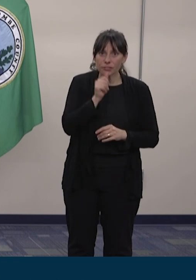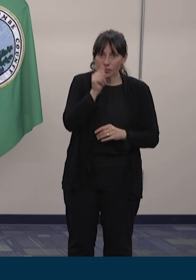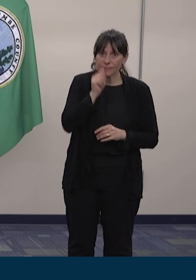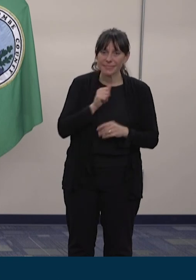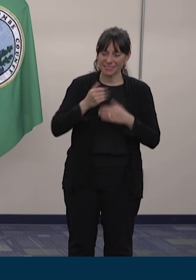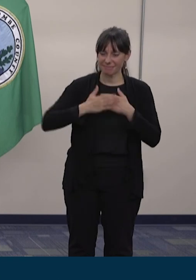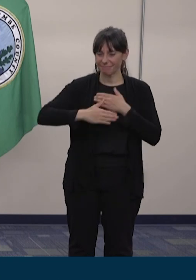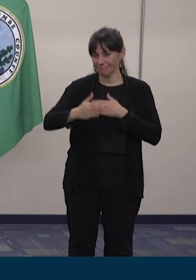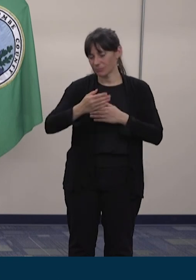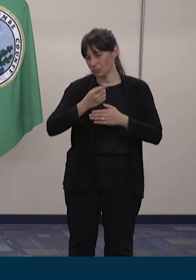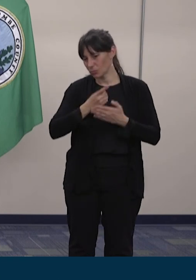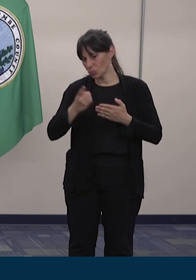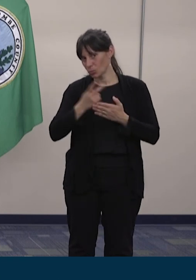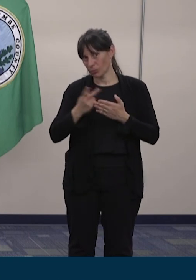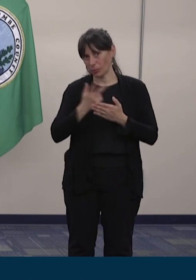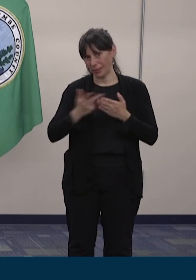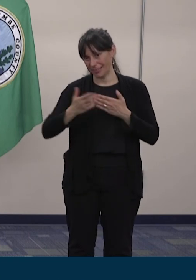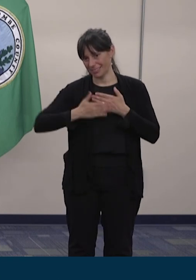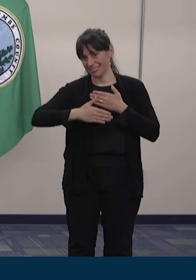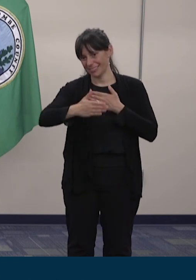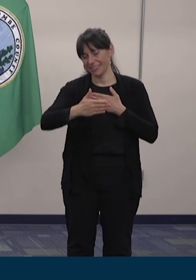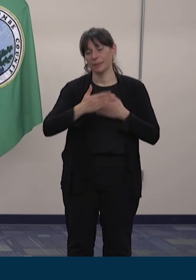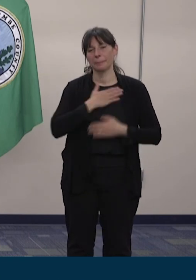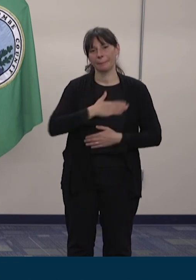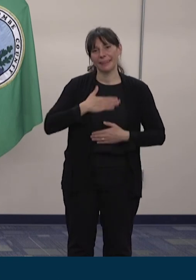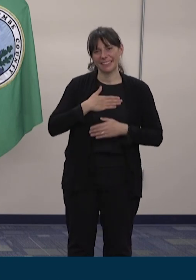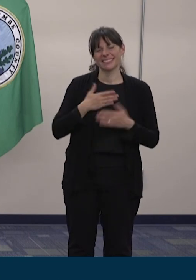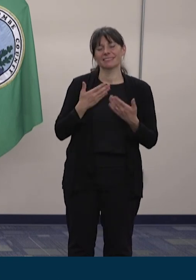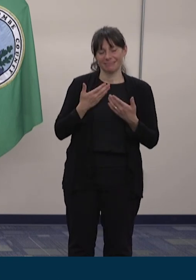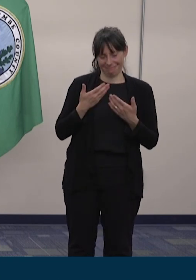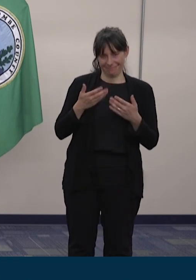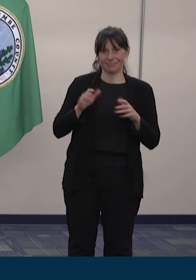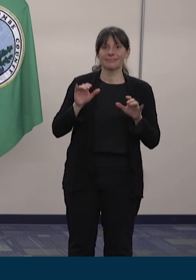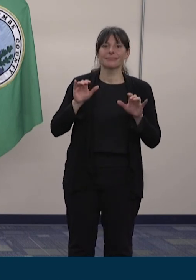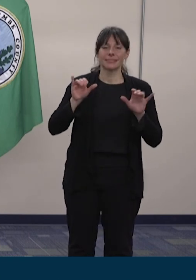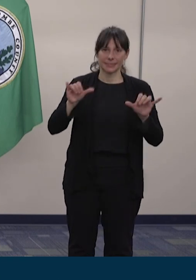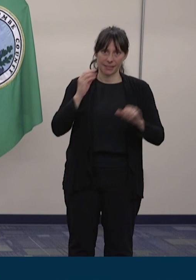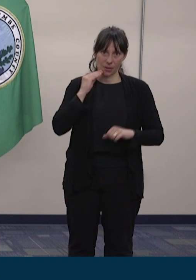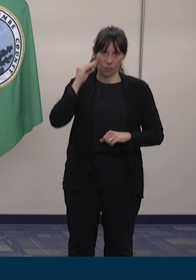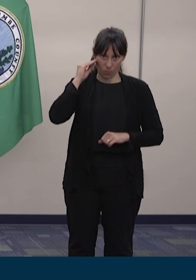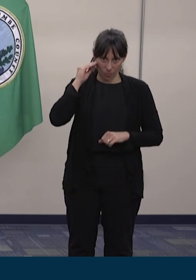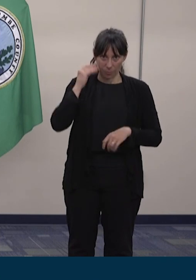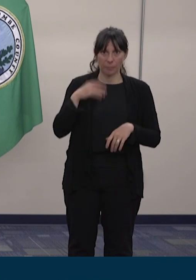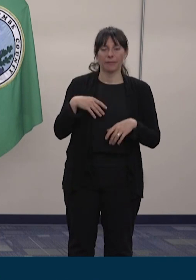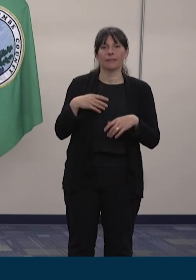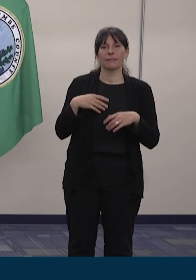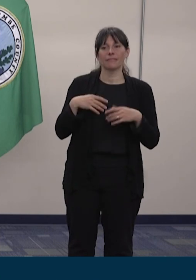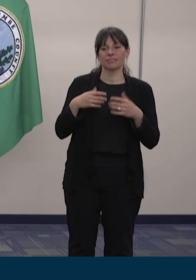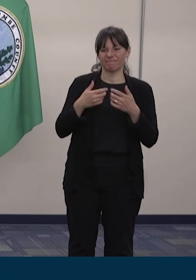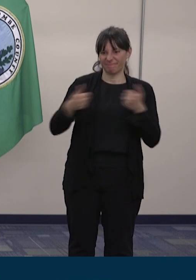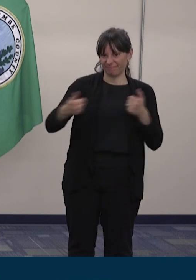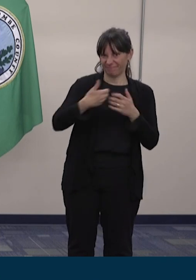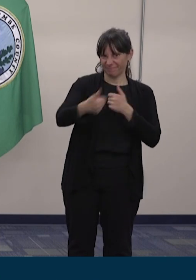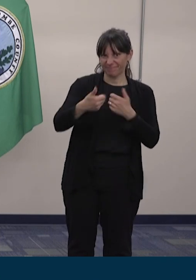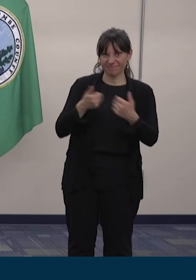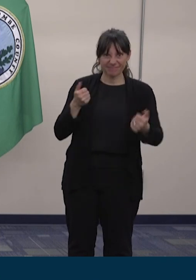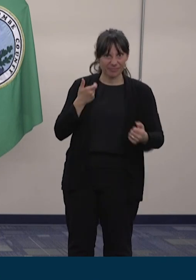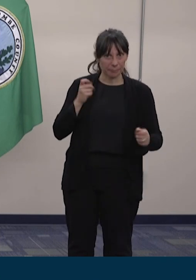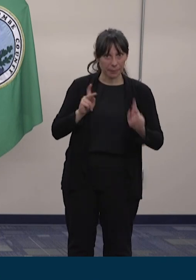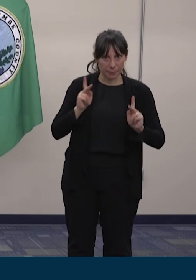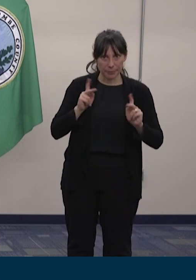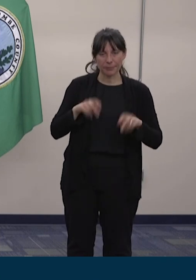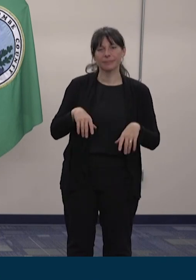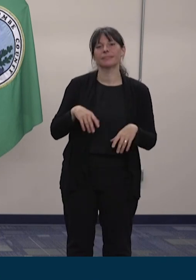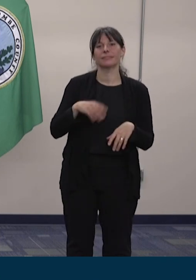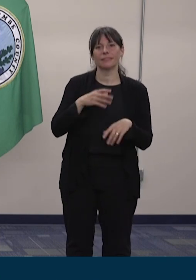paciencia en las practice próximas physical semanas, que se distancing, continúen and quedándose en casa, follow public health que hagan el guidelines. distanciamiento social y sigan Thank las you for pautas pulling